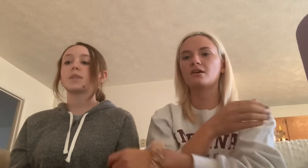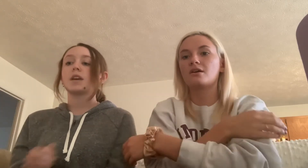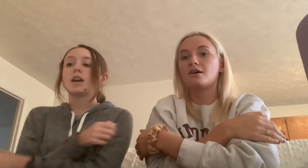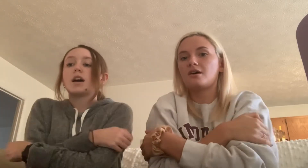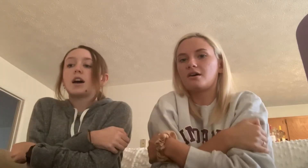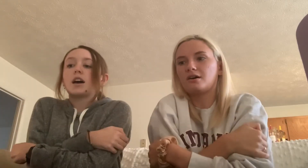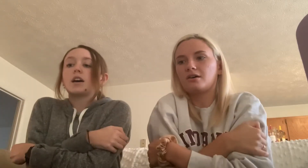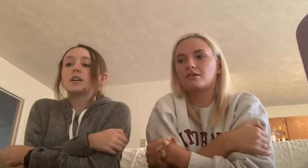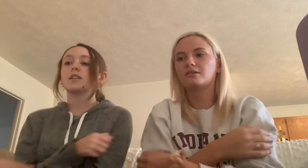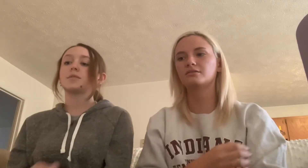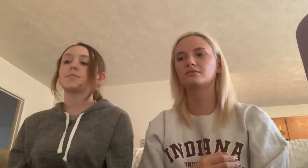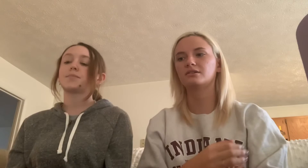Hug,